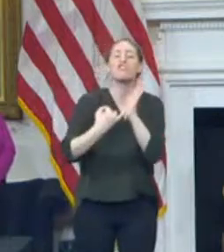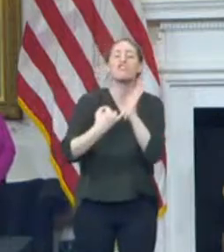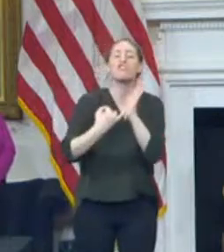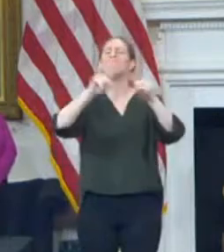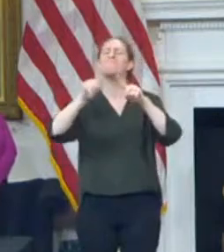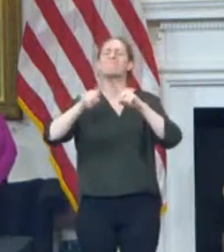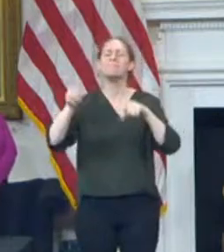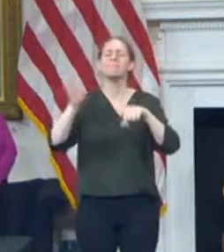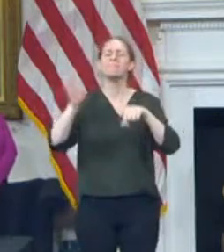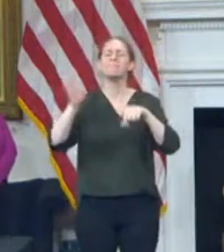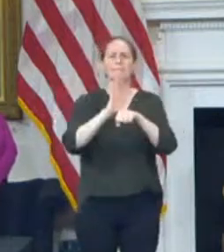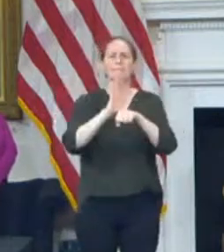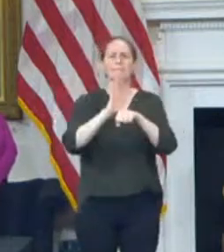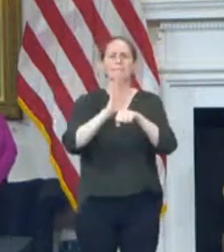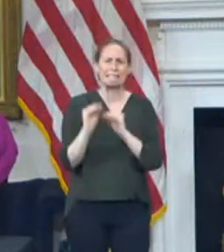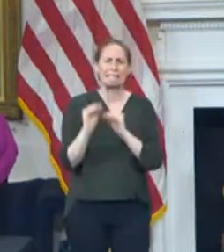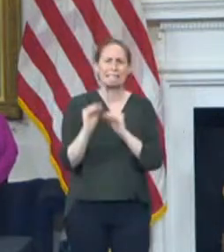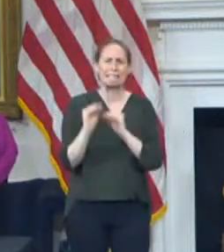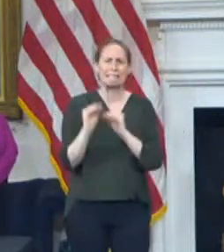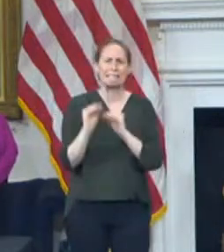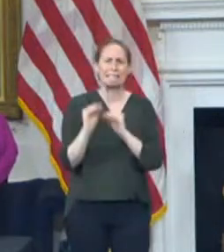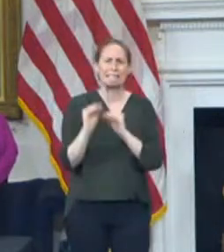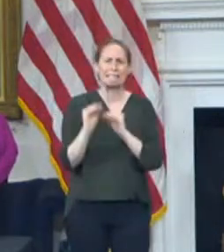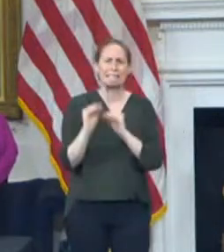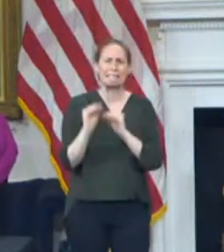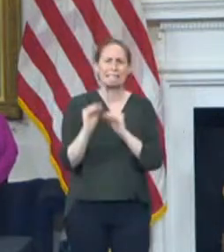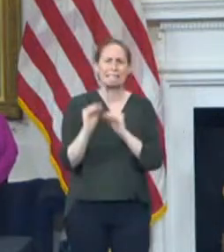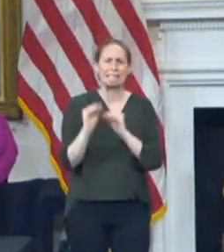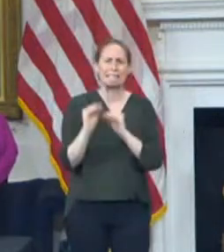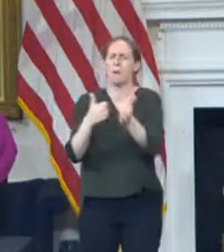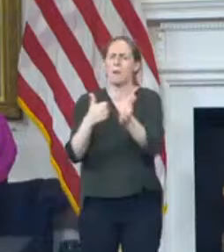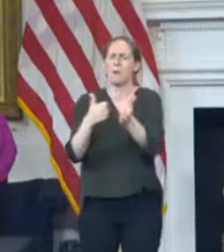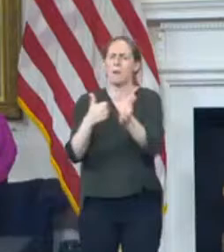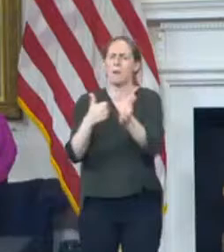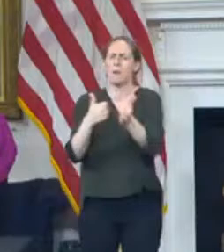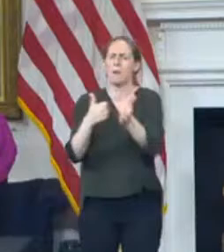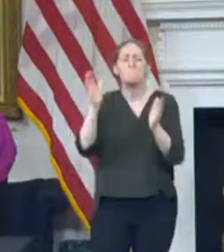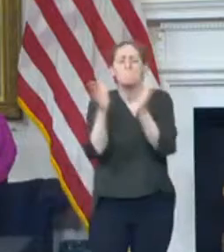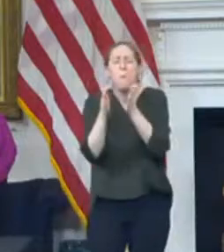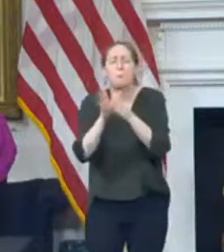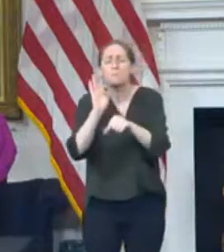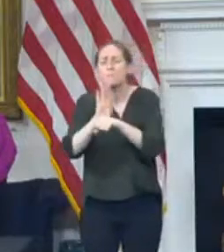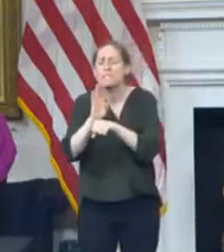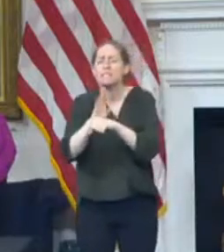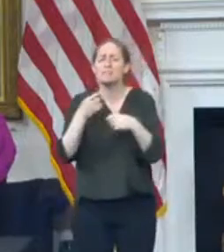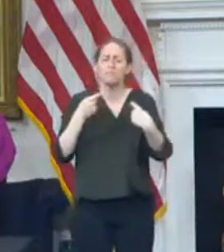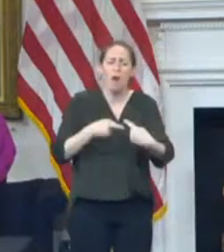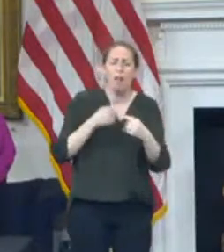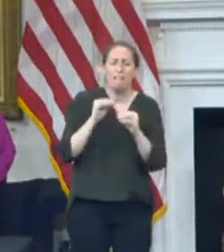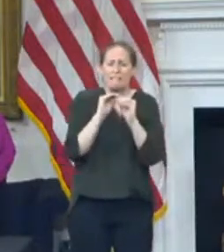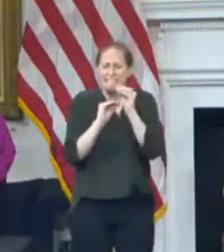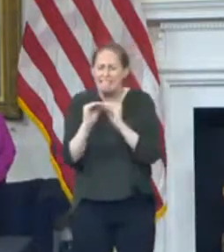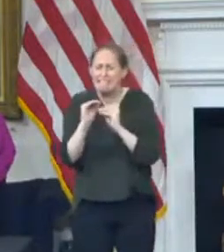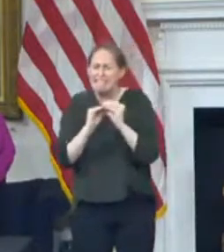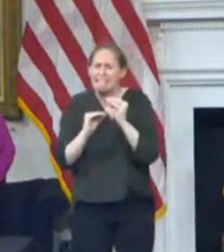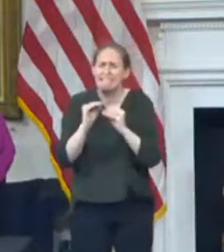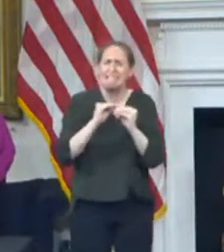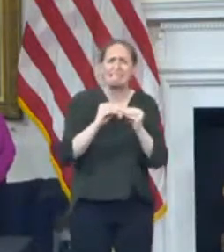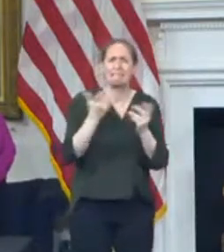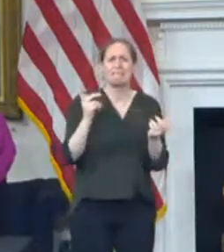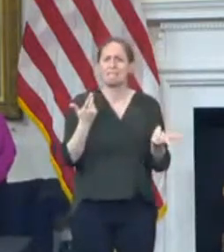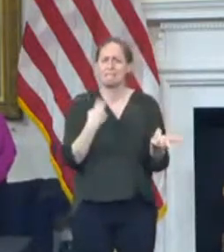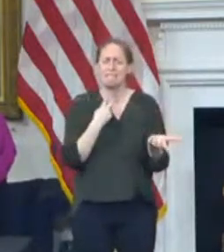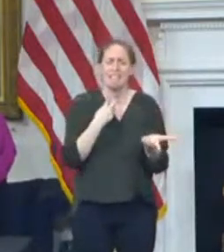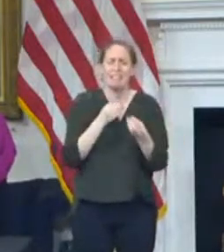and multiple agencies to distribute these relief funds. Any struggling small business owners who need assistance should